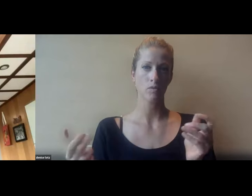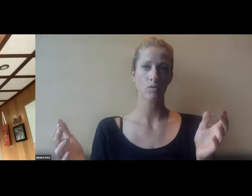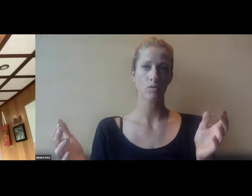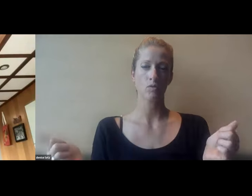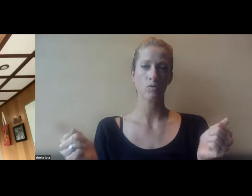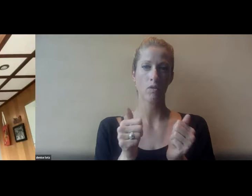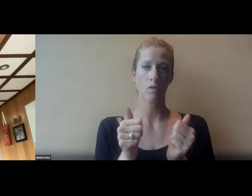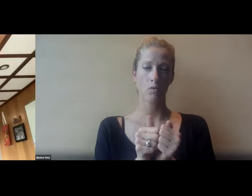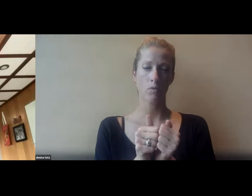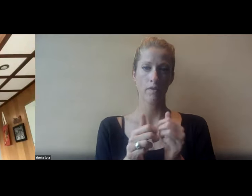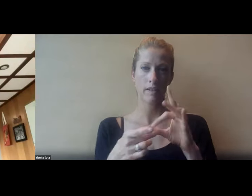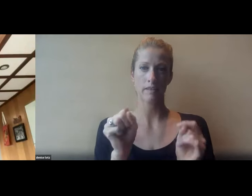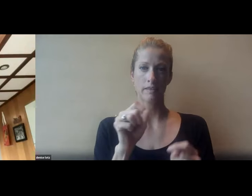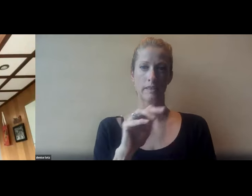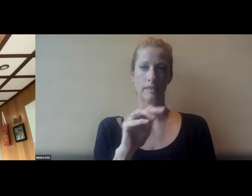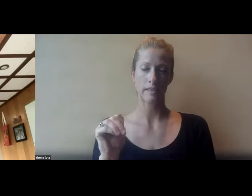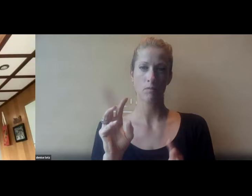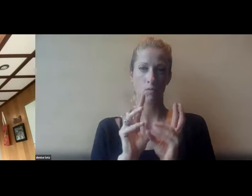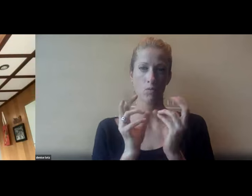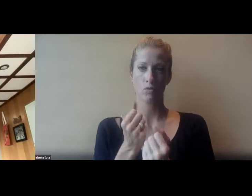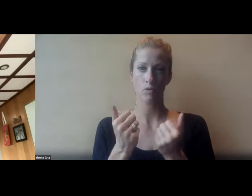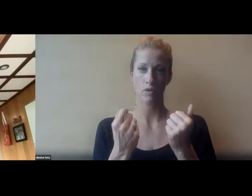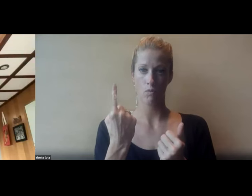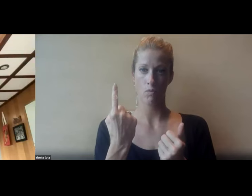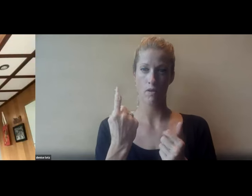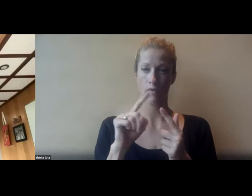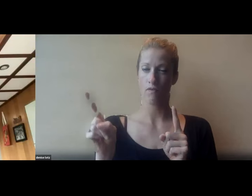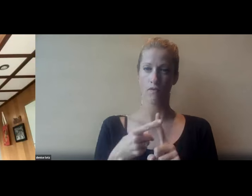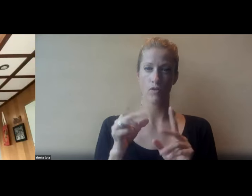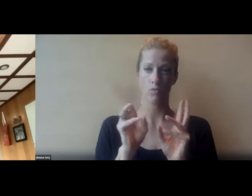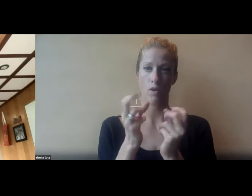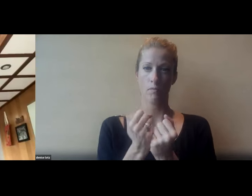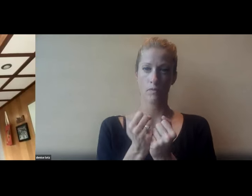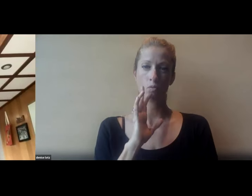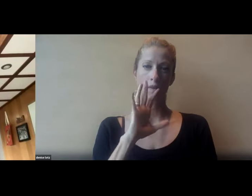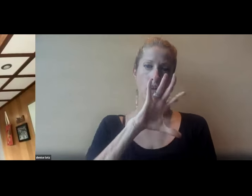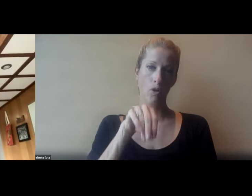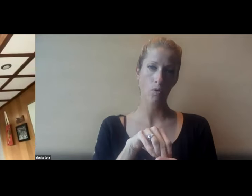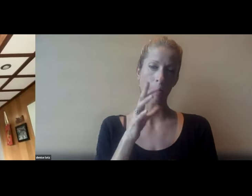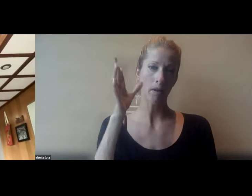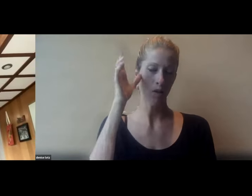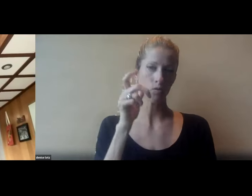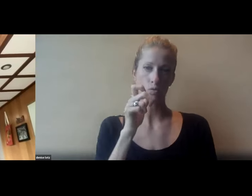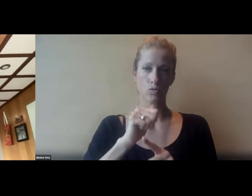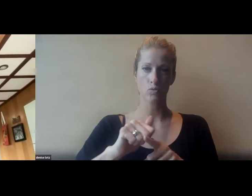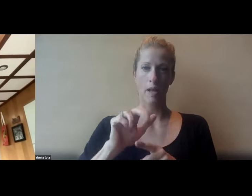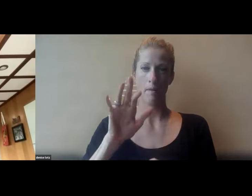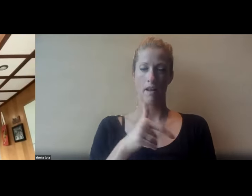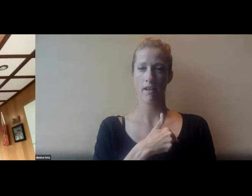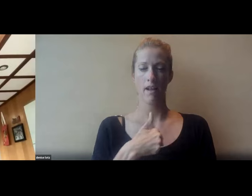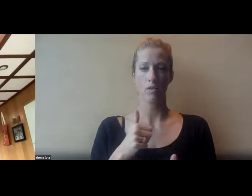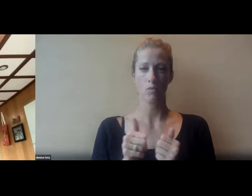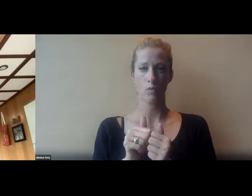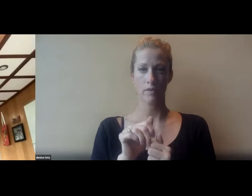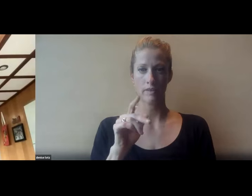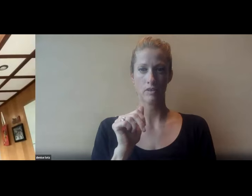Connected STEAM workshops, in which for the first part of the workshop, this will include parents who have been trained by us in our digital